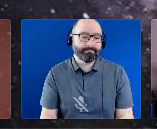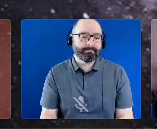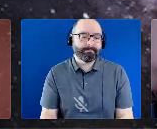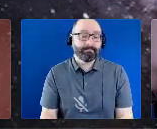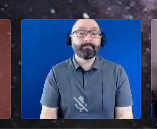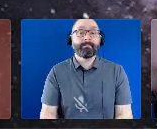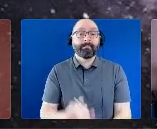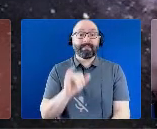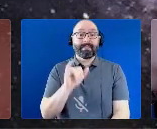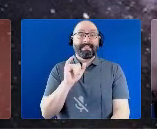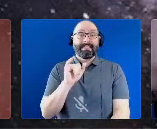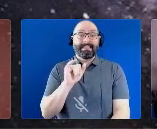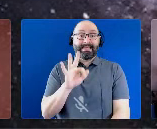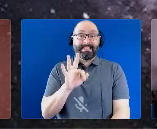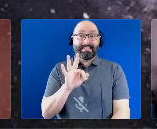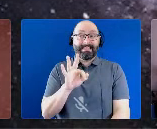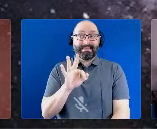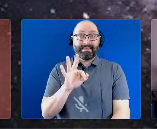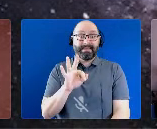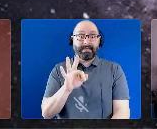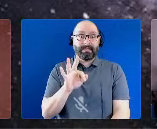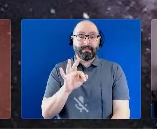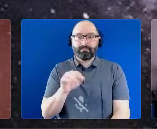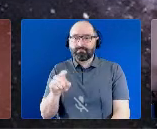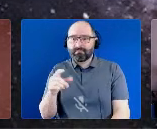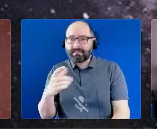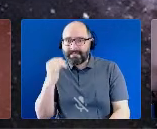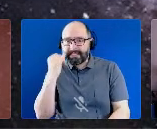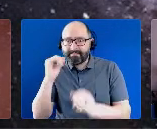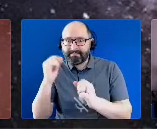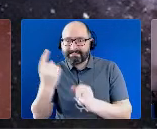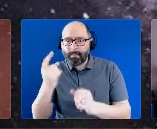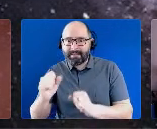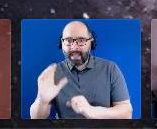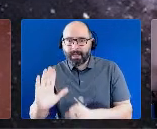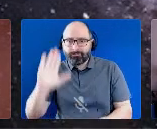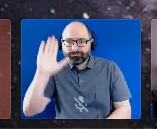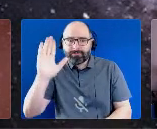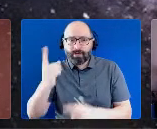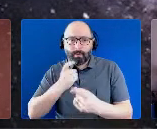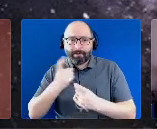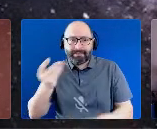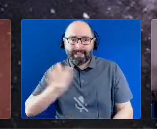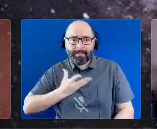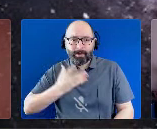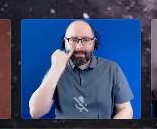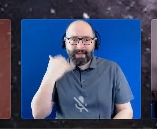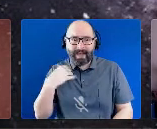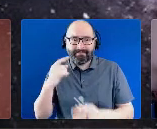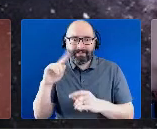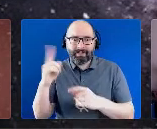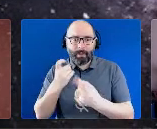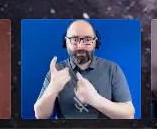If there are questions, if there's a facilitator for this workshop, please feel free to jump in. Let me know if there's any questions. I'm going to move